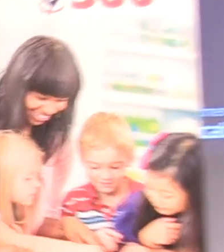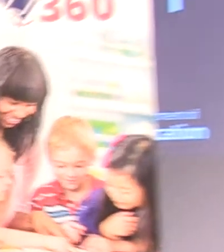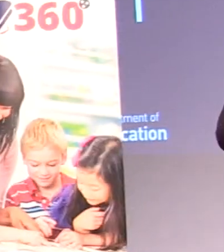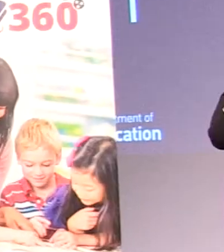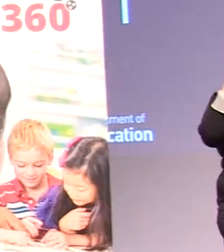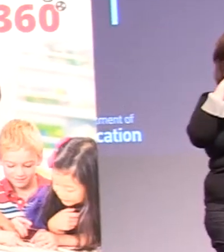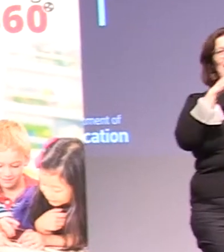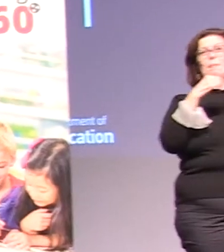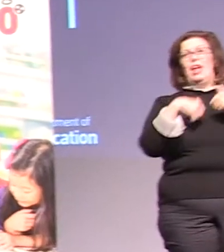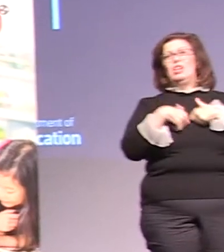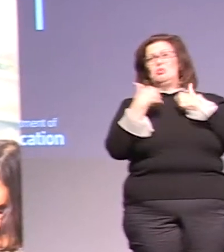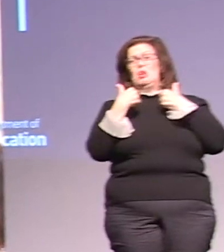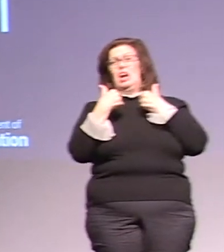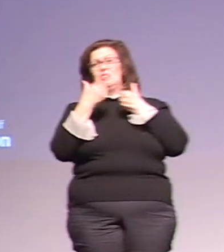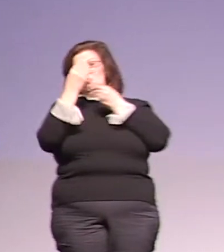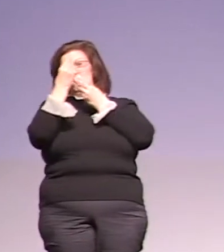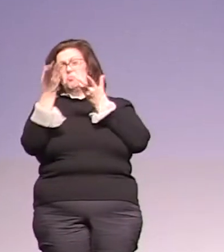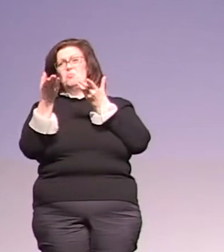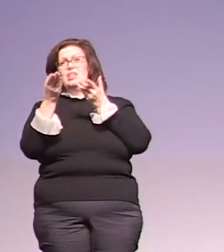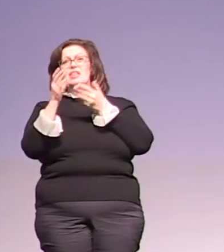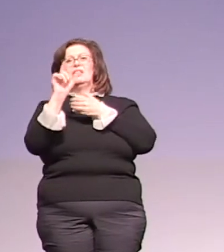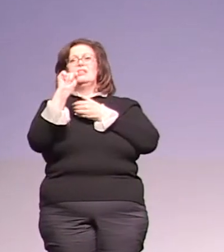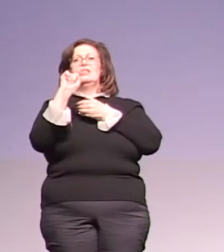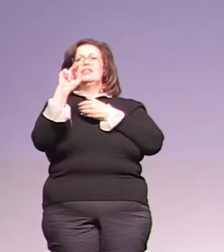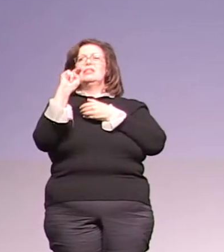that you can send those comments to. It is